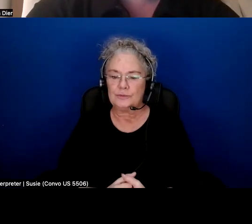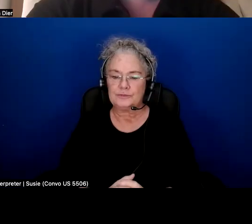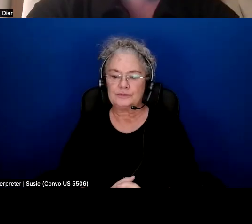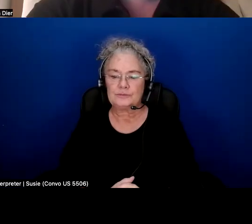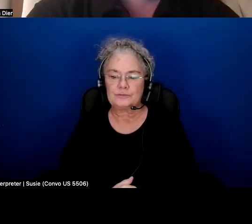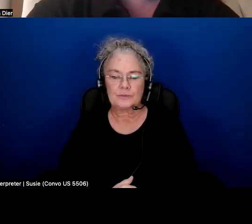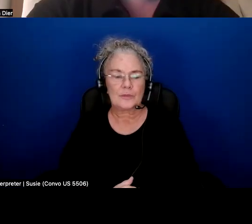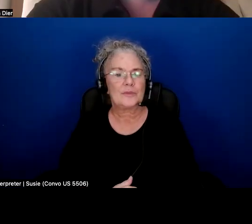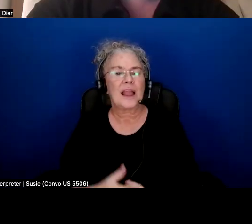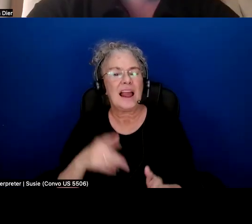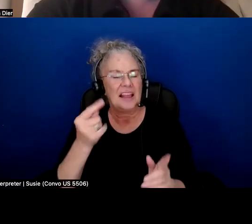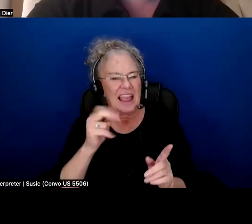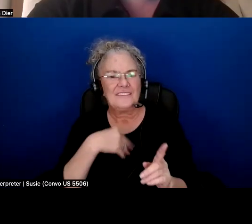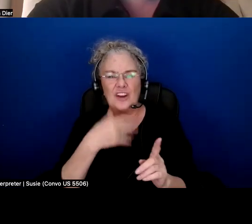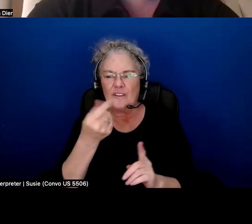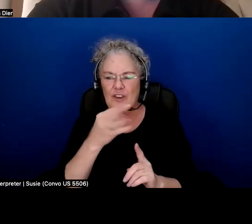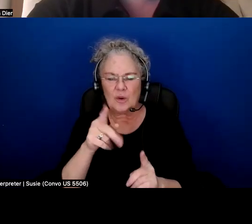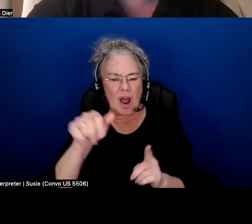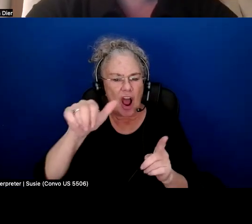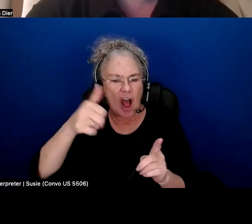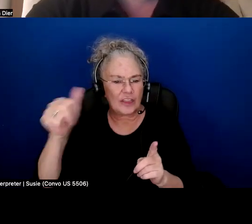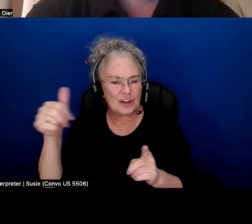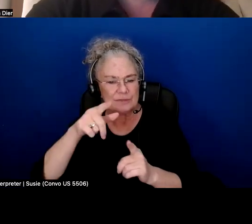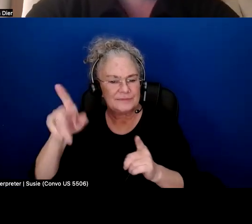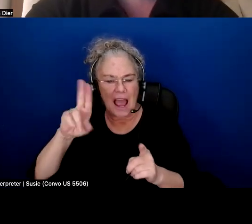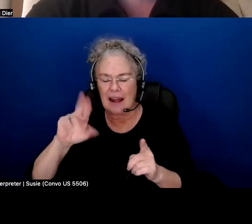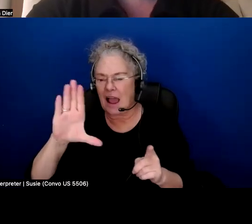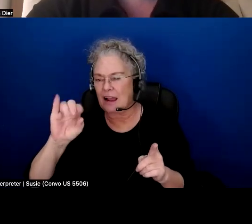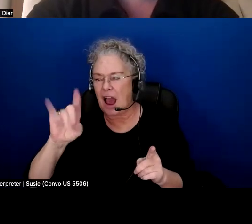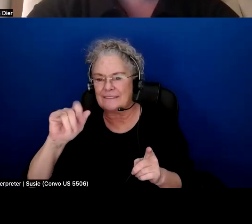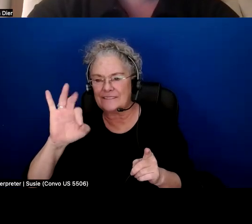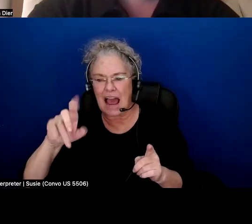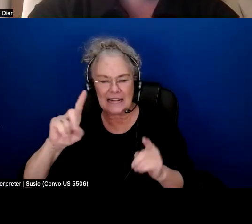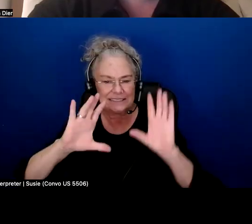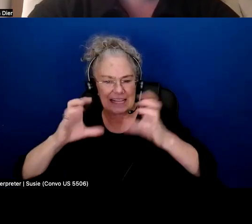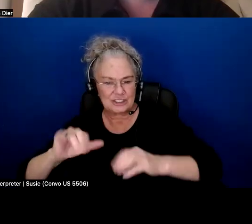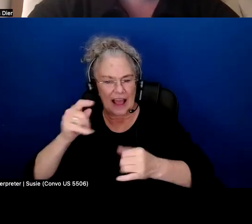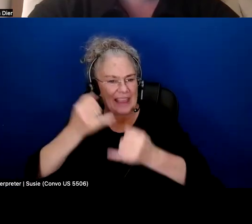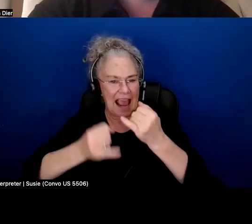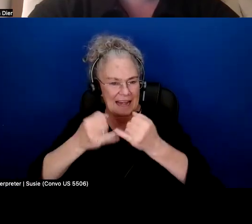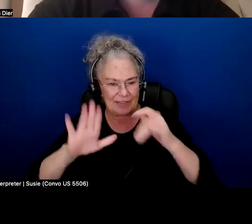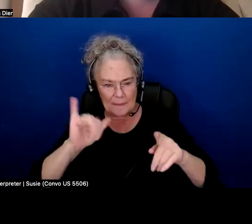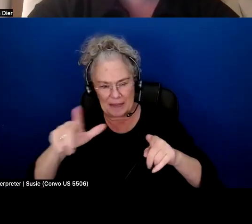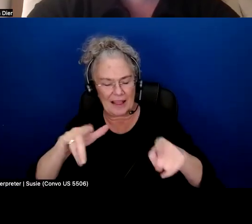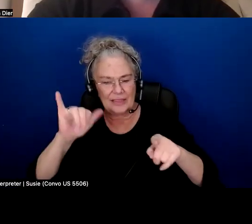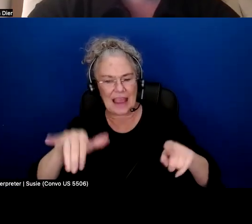Then there are a few uncodified sections at the end of the bill here. The first one, Section 4,